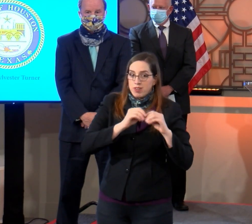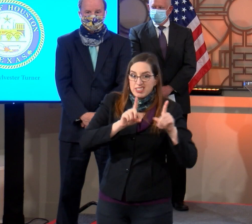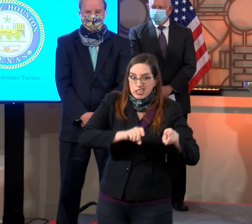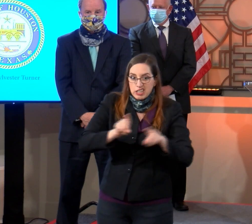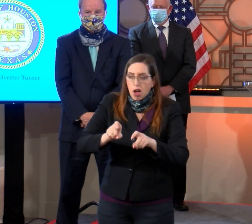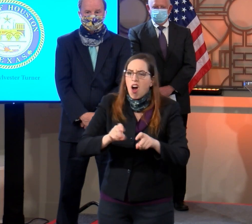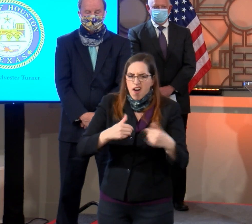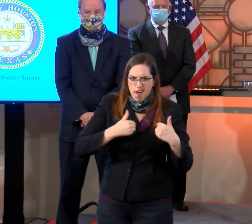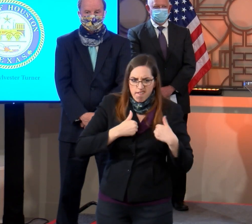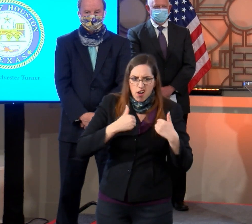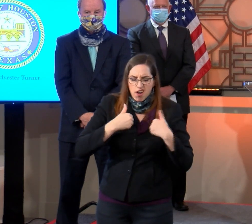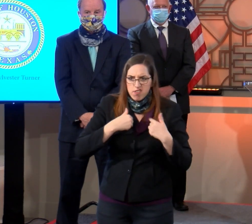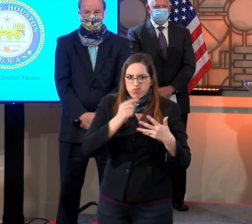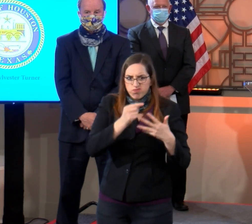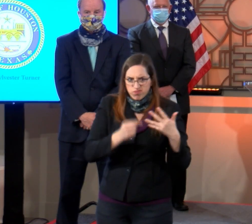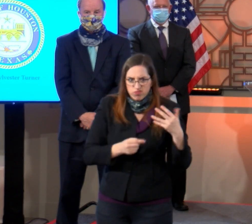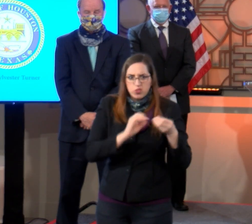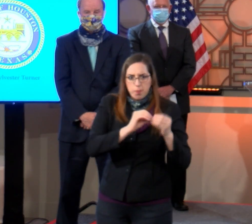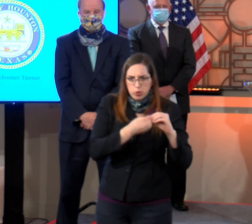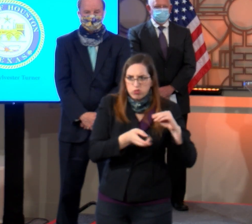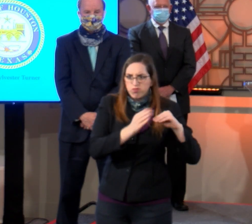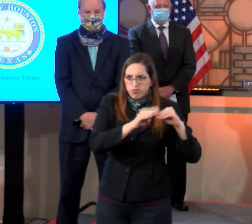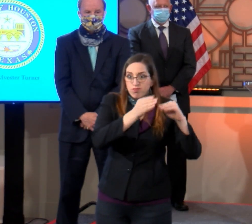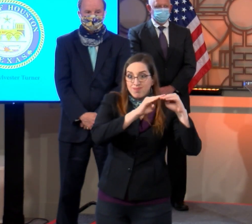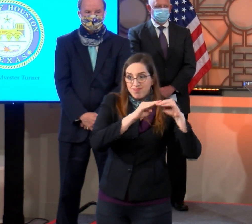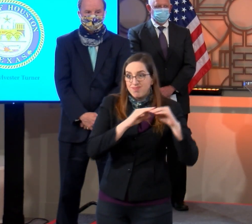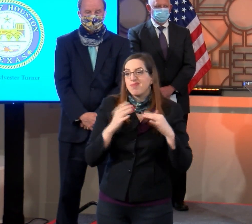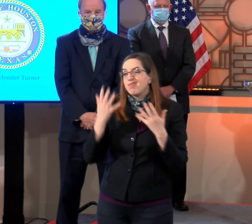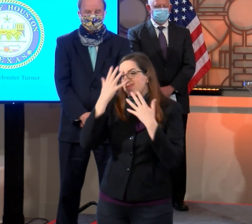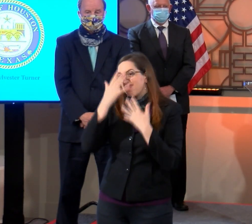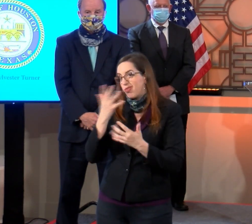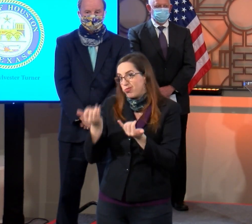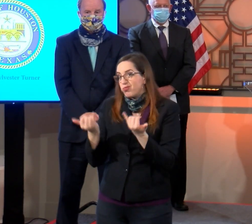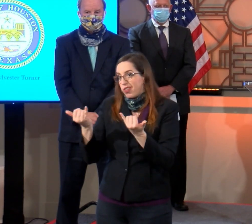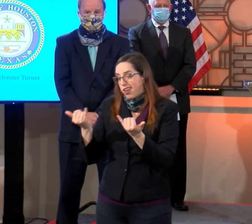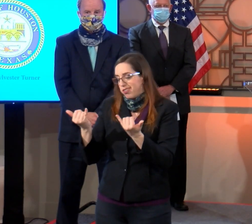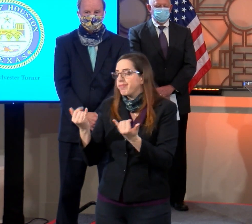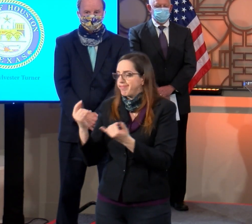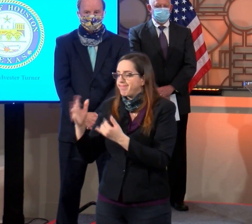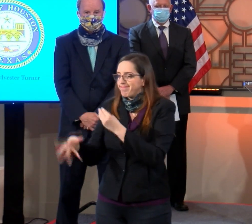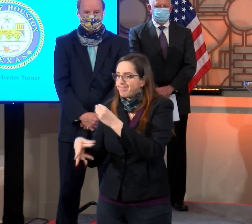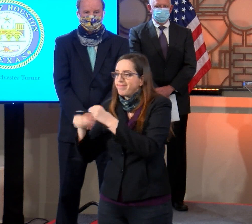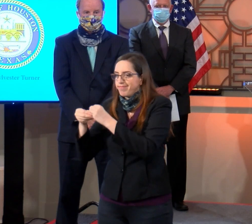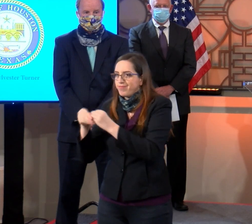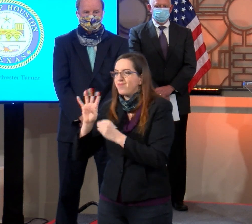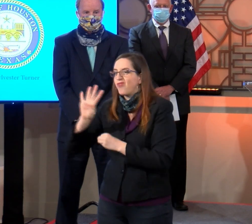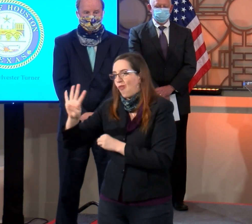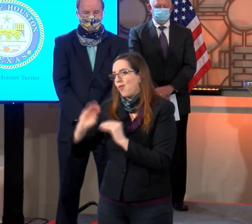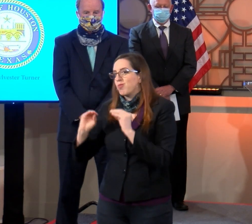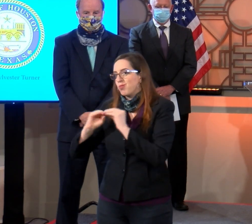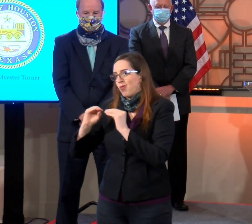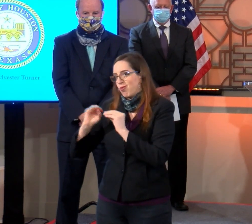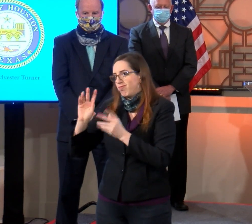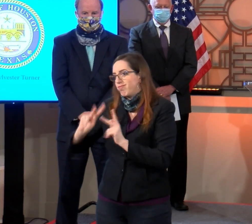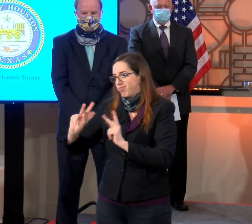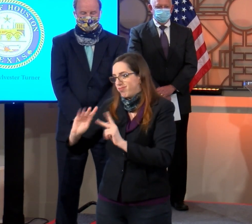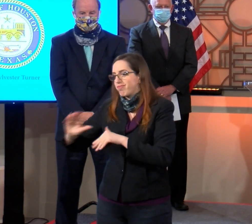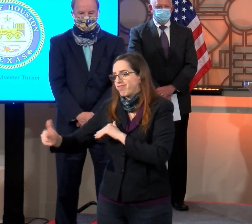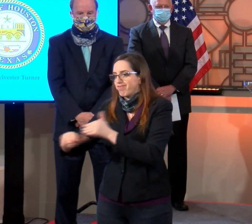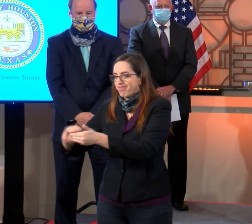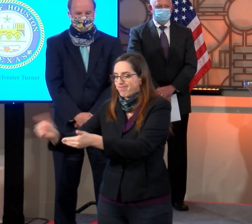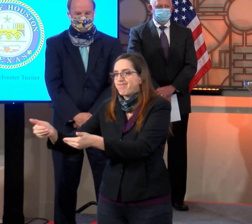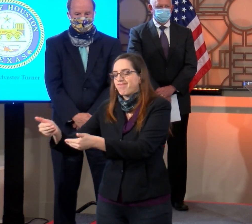for COVID-19. And sadly today, we are reporting 4 individuals who have lost